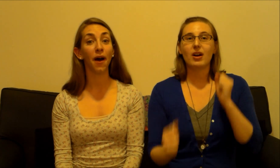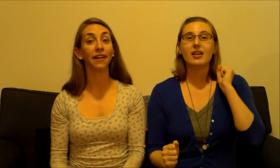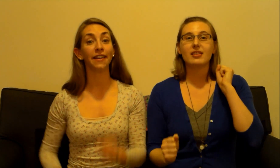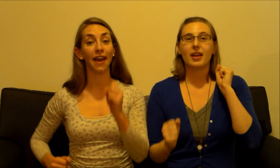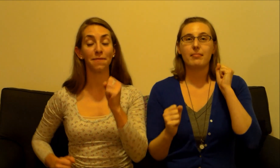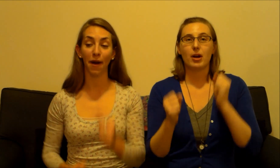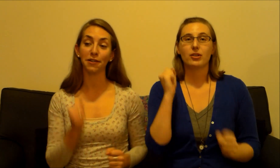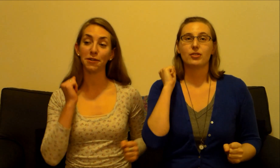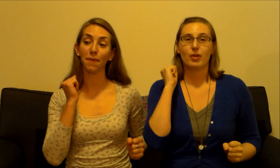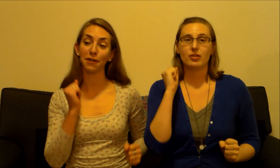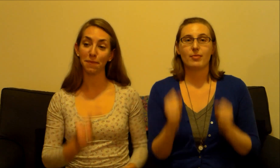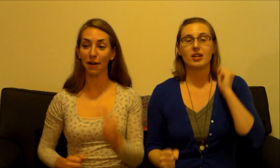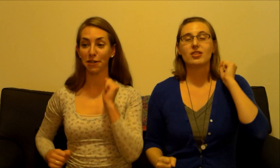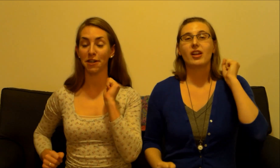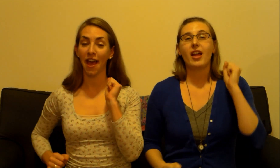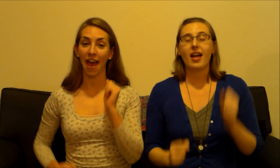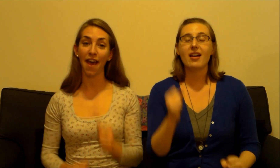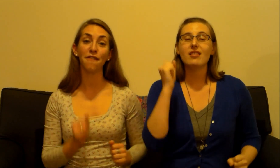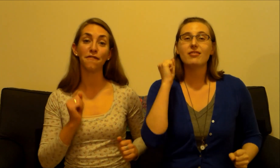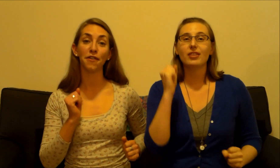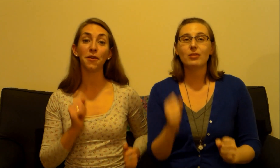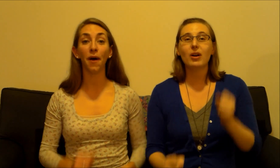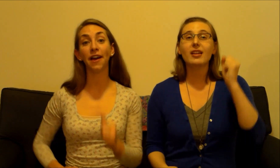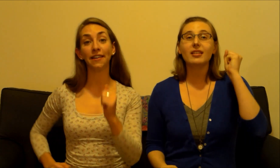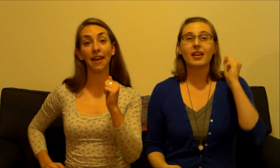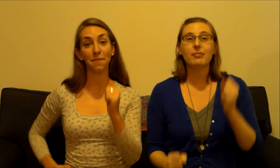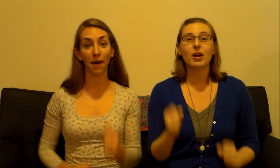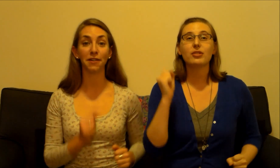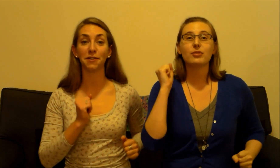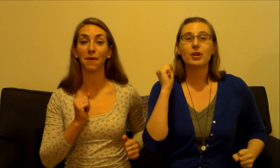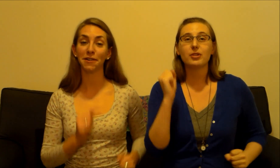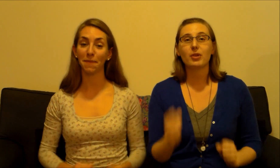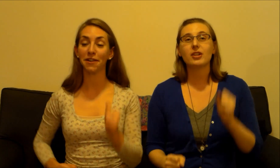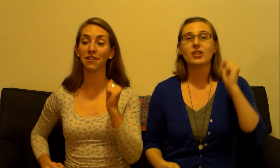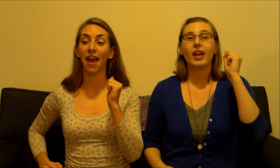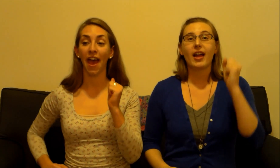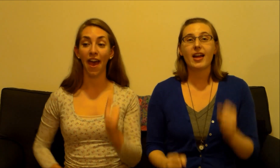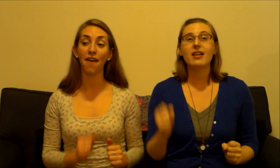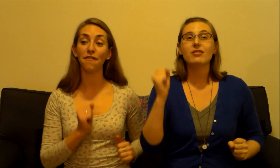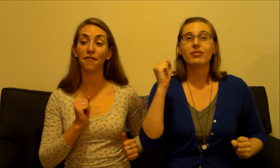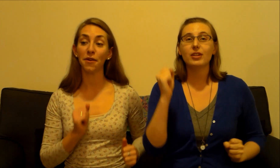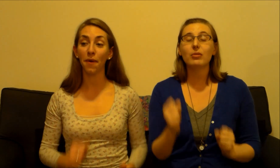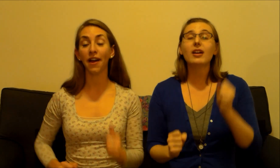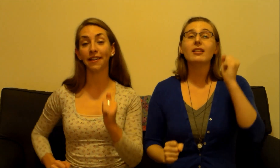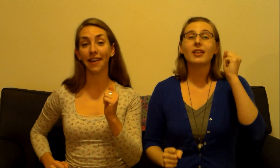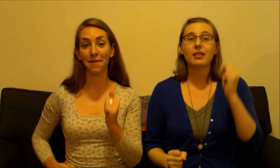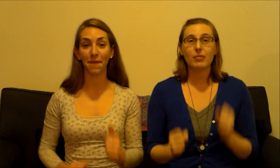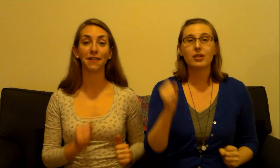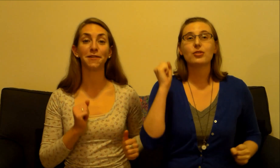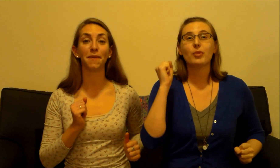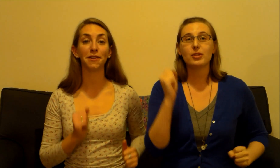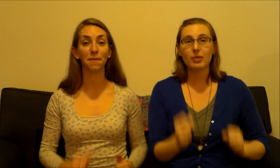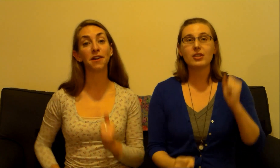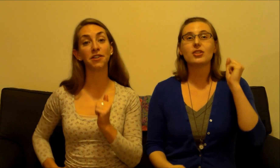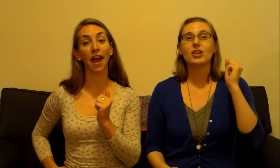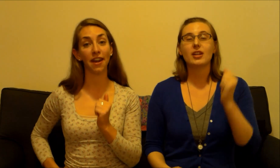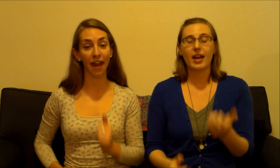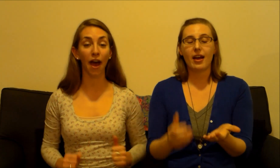Everyone can march, march, march. Everyone can march, march, march. Everyone can march, march, march, and now